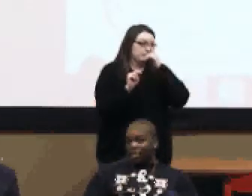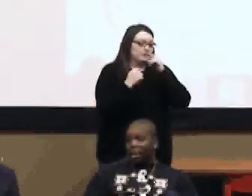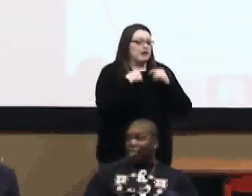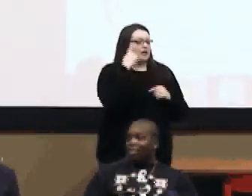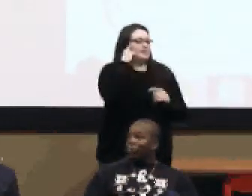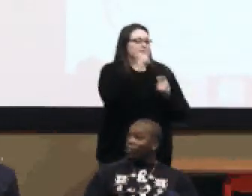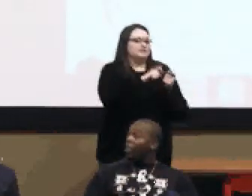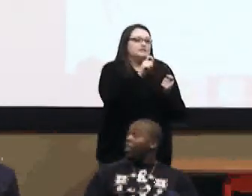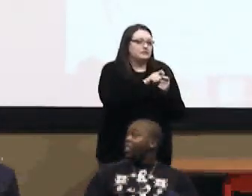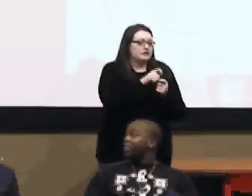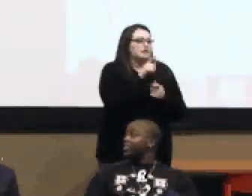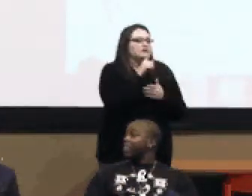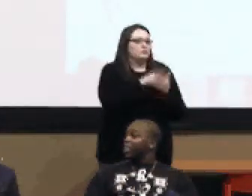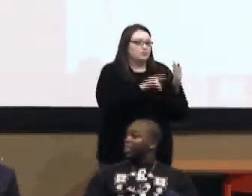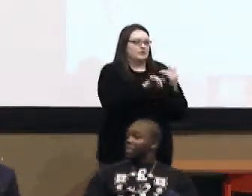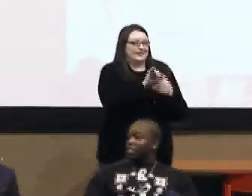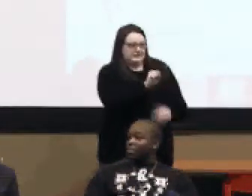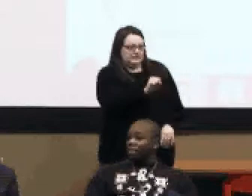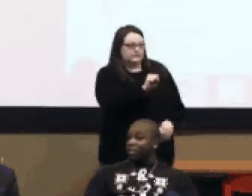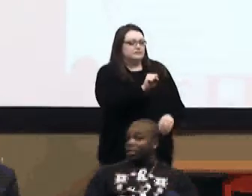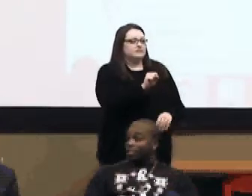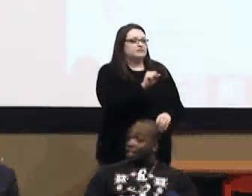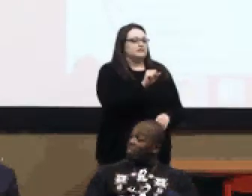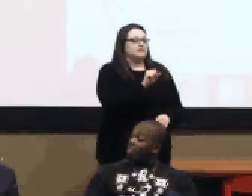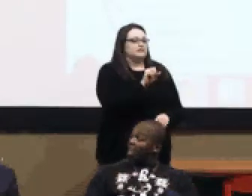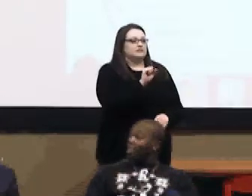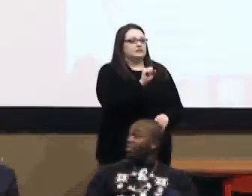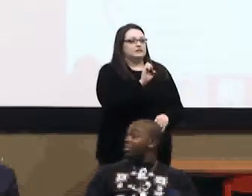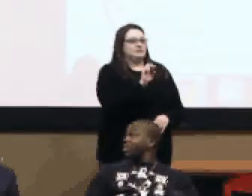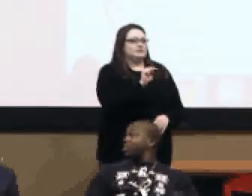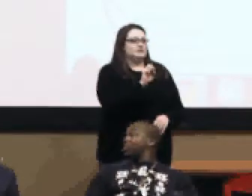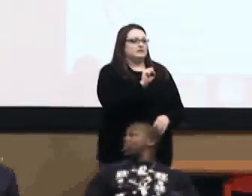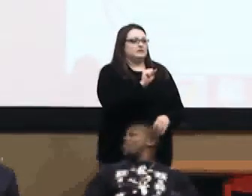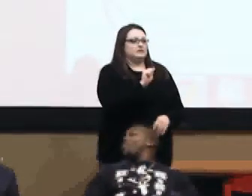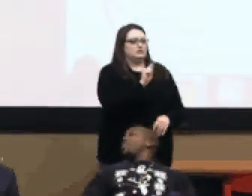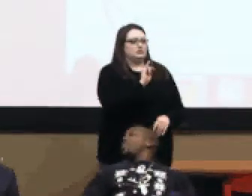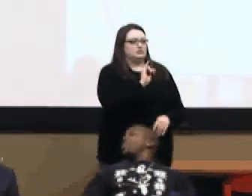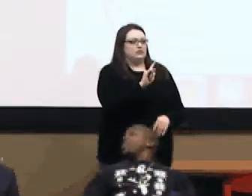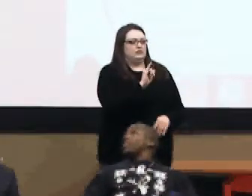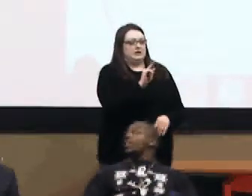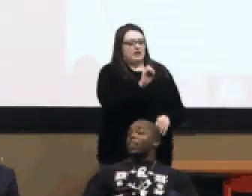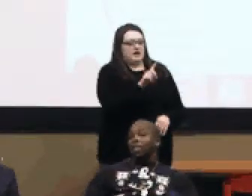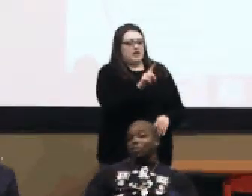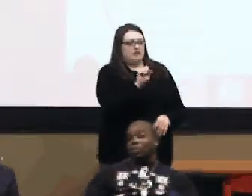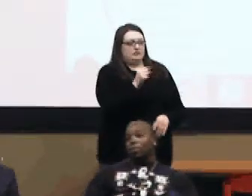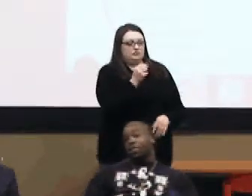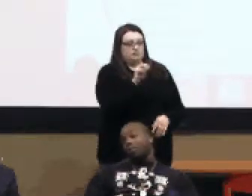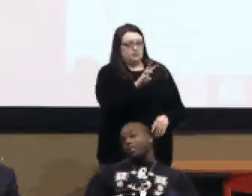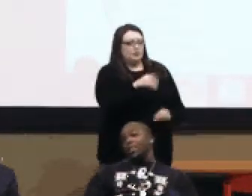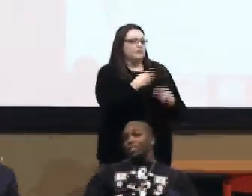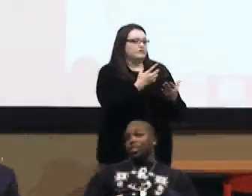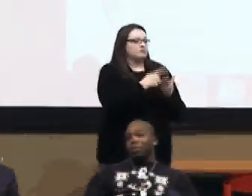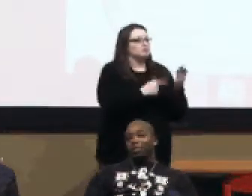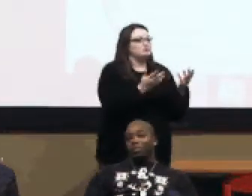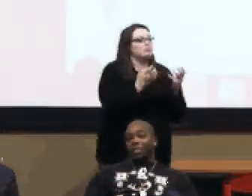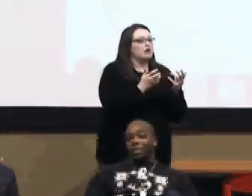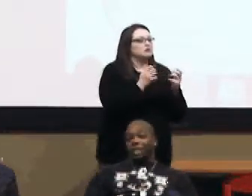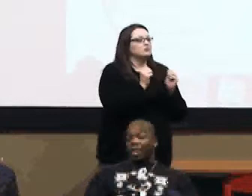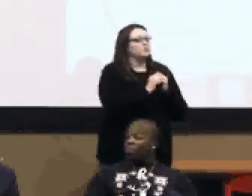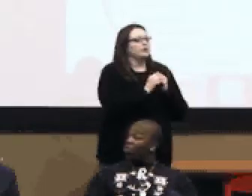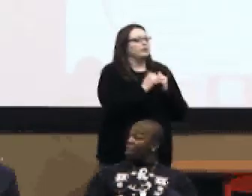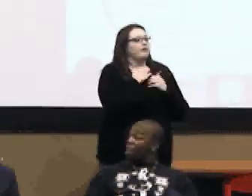think it's exactly what it is. It's a sensationalized show that gives you what you want in terms